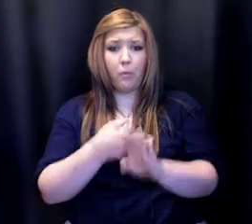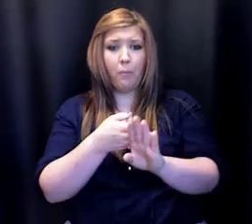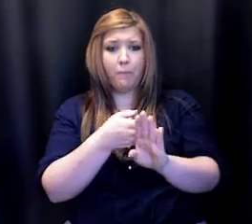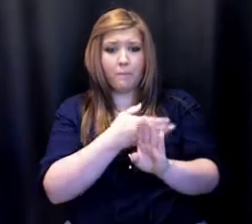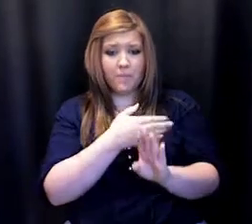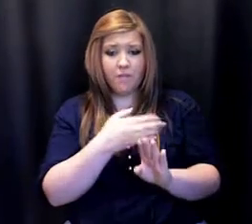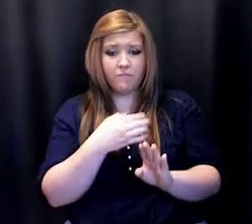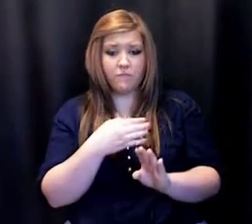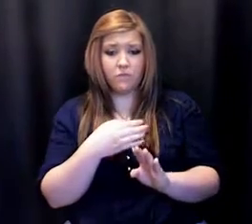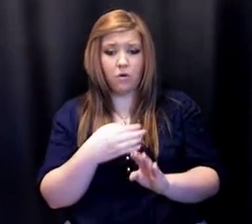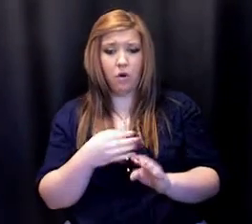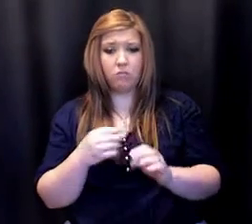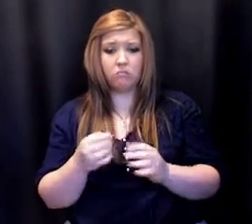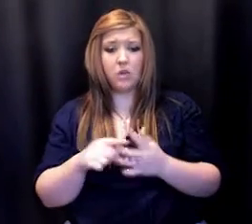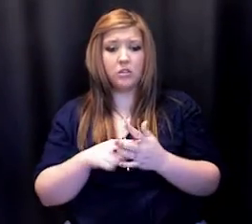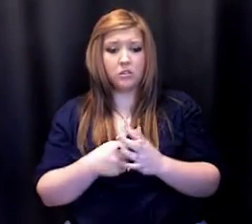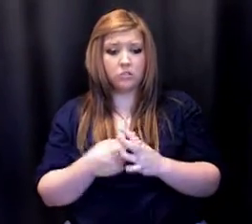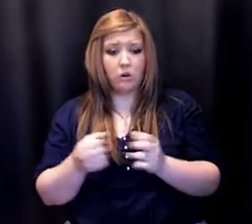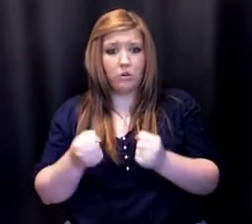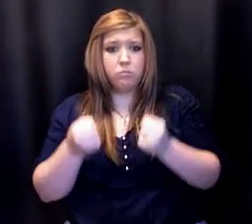tape downloaded to my iPod so that